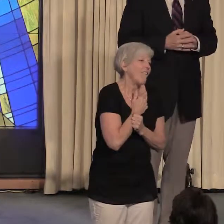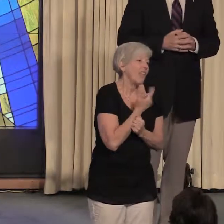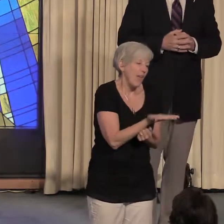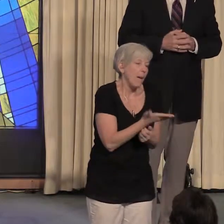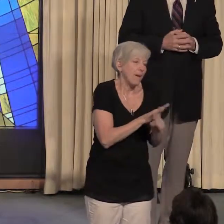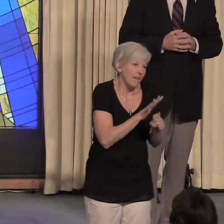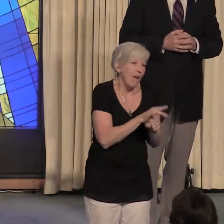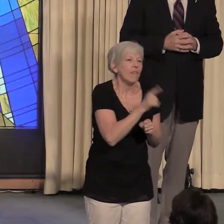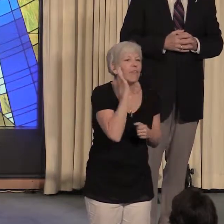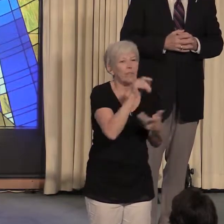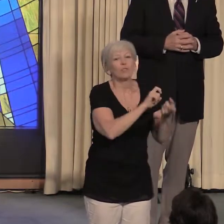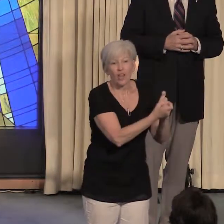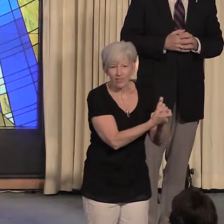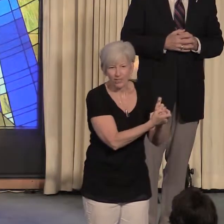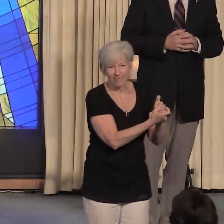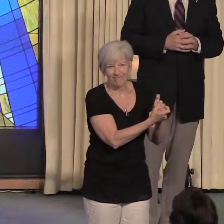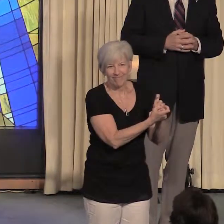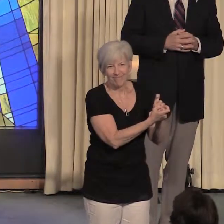enough, they'll change.